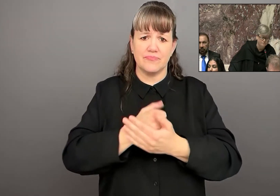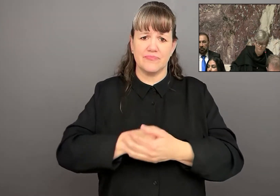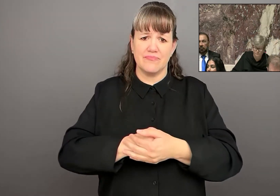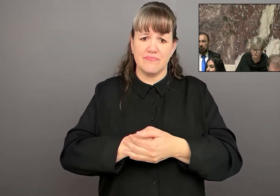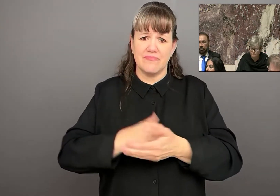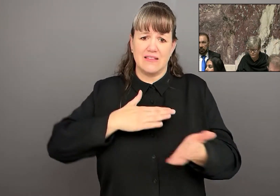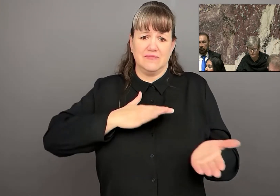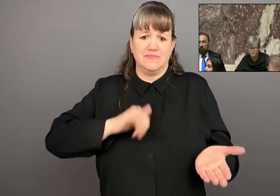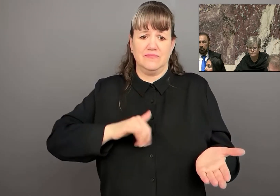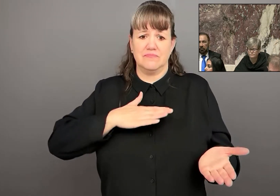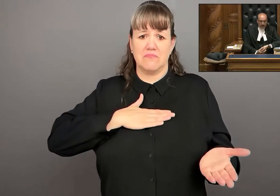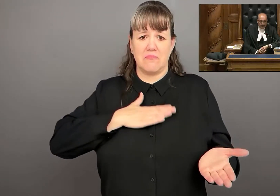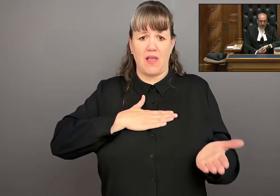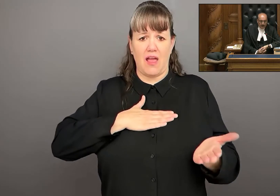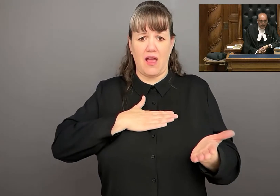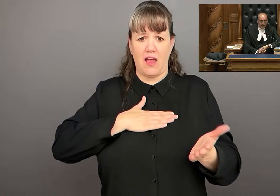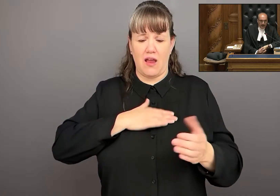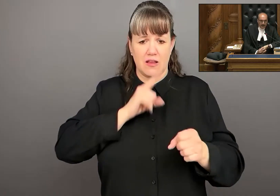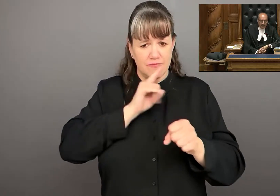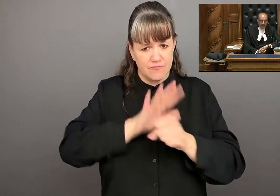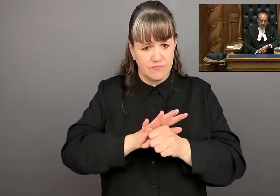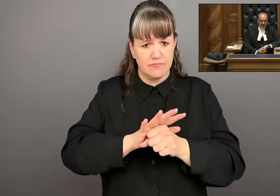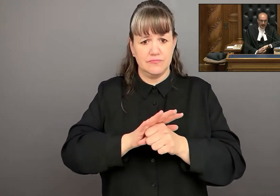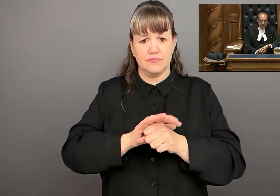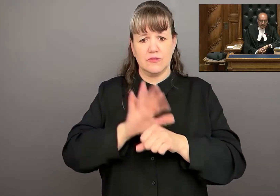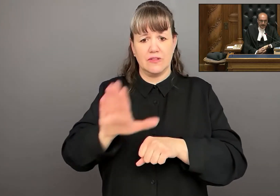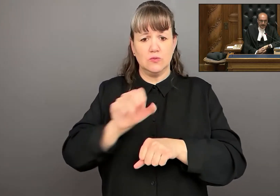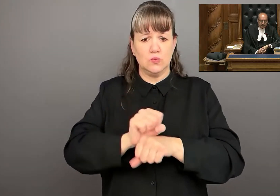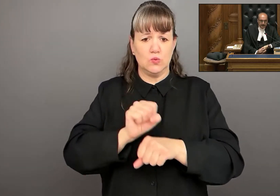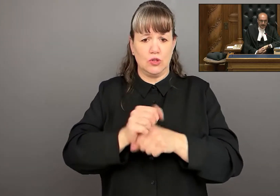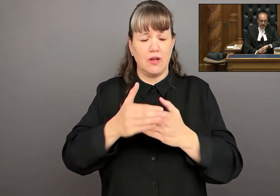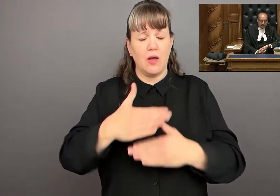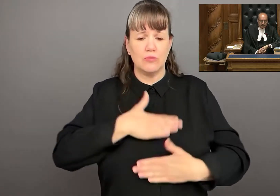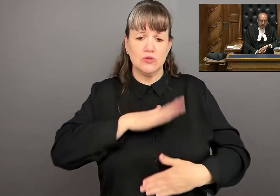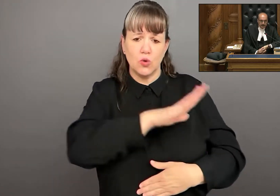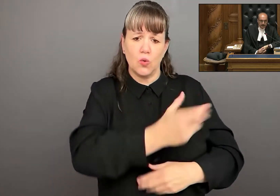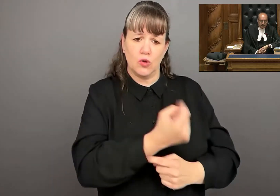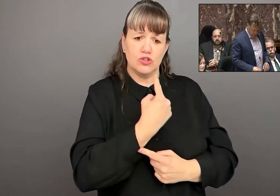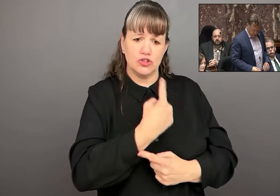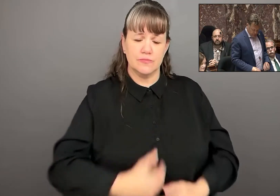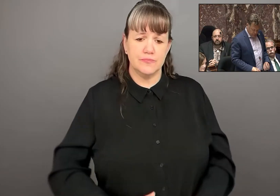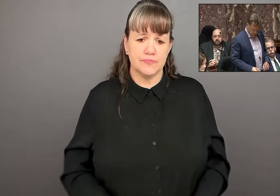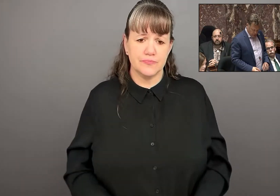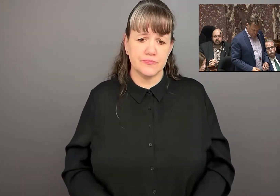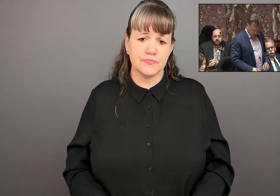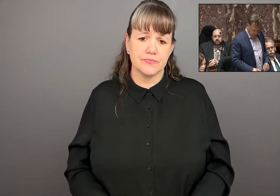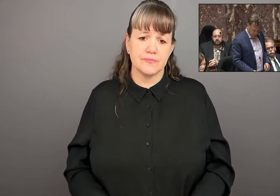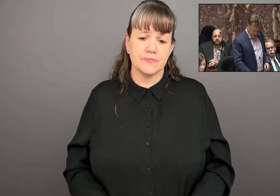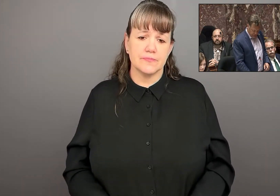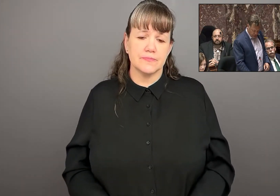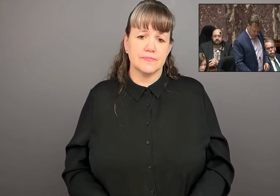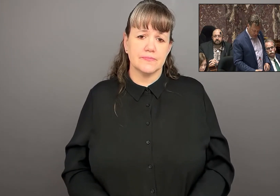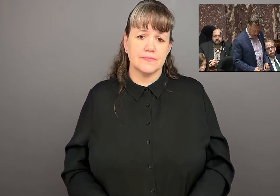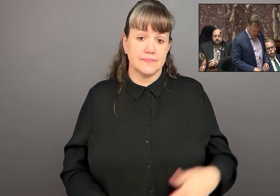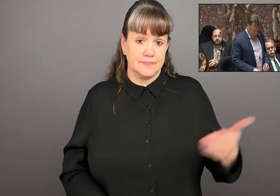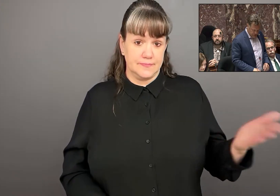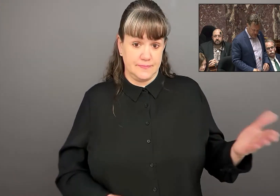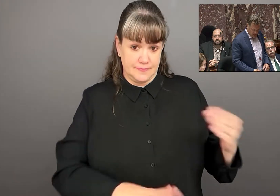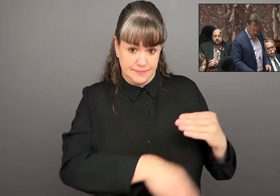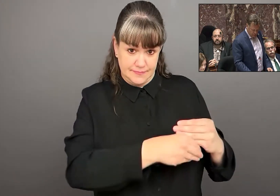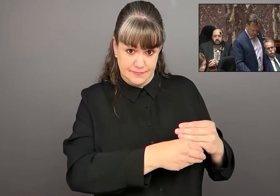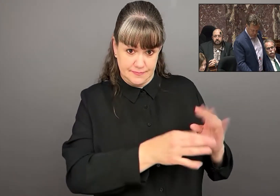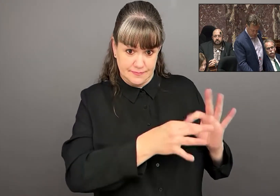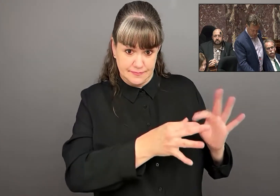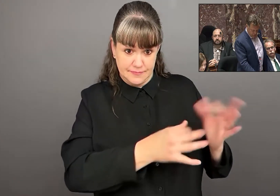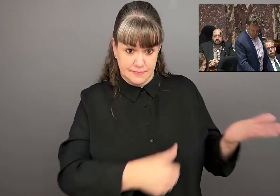you. Leader of the third party supplemental. Thank you, Mr. Speaker, and thanks to the Minister for that response.